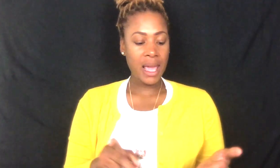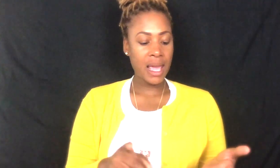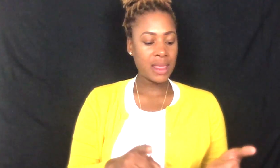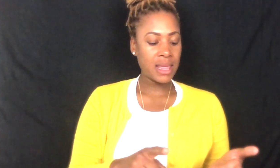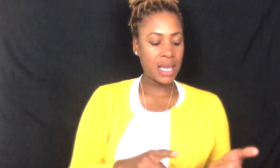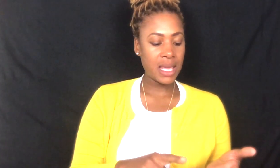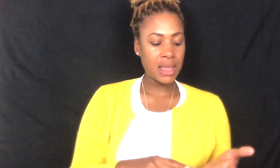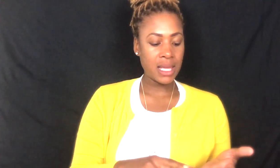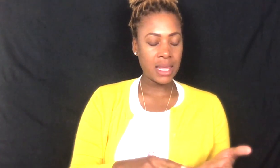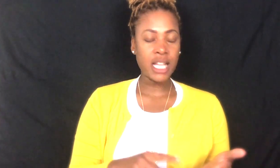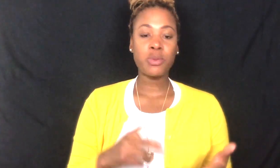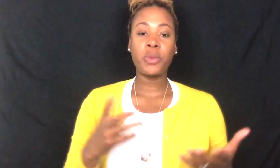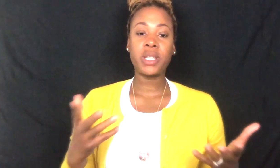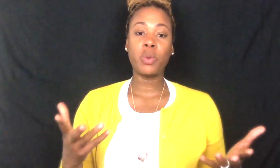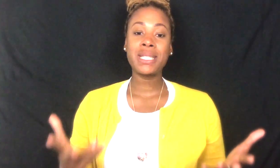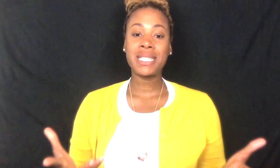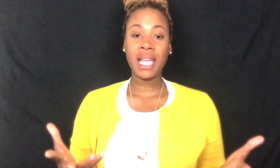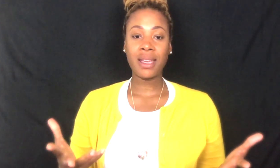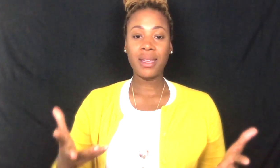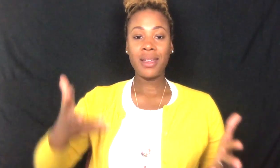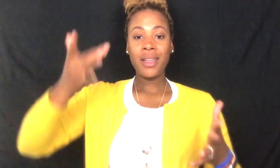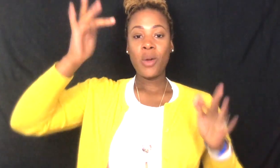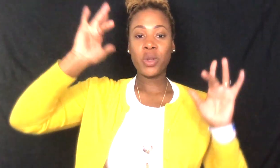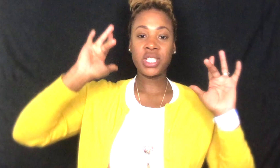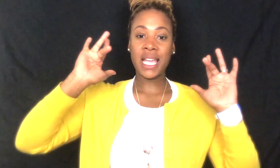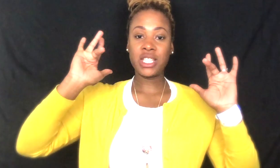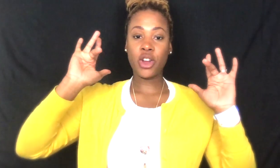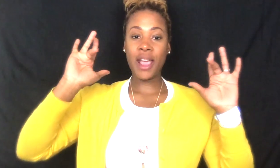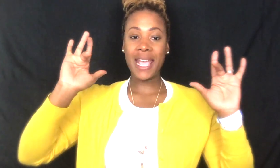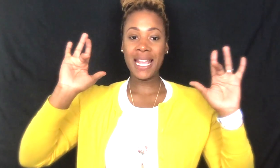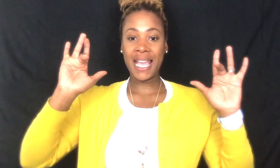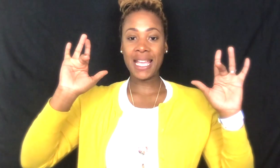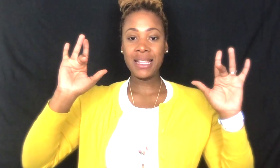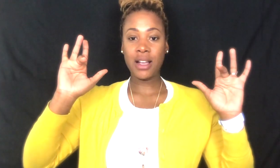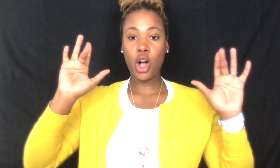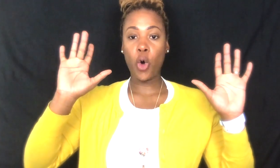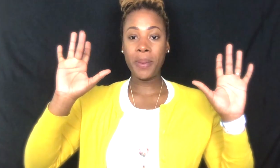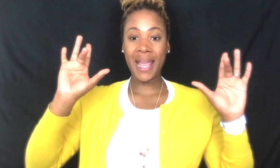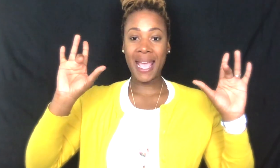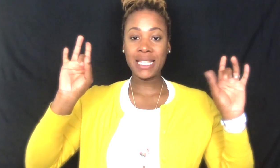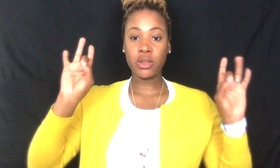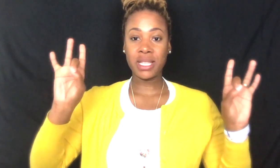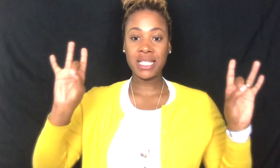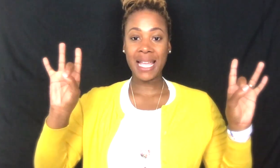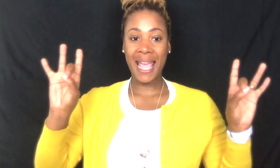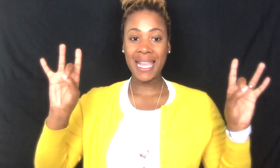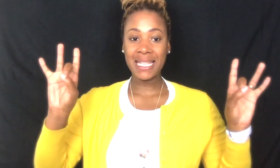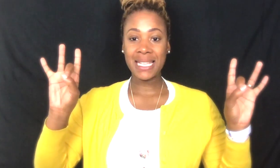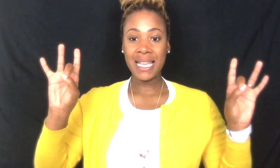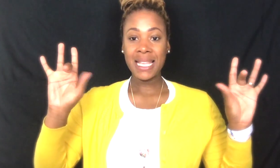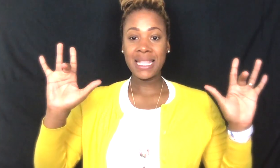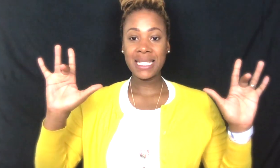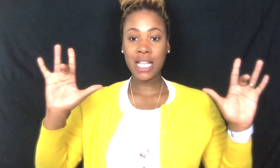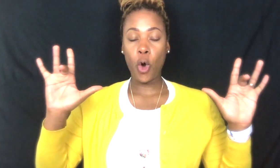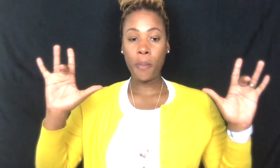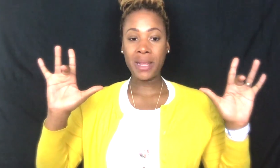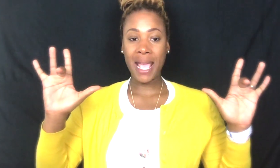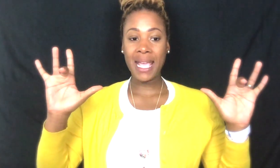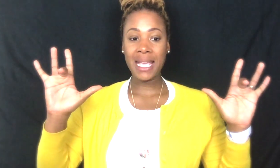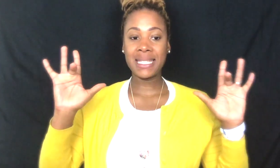And then the next one we did was sick, which takes your 8 hand, an open 8. So this is an 8. This is an open 8. It's the